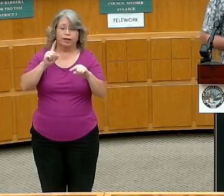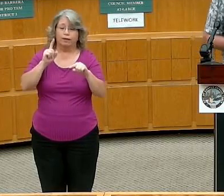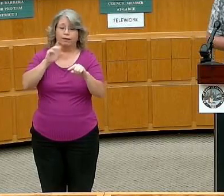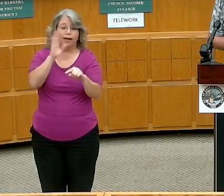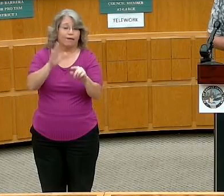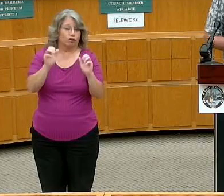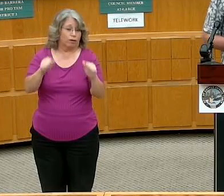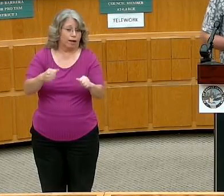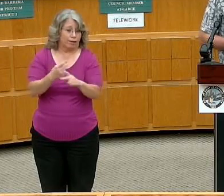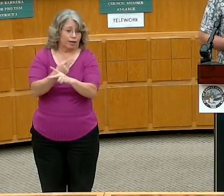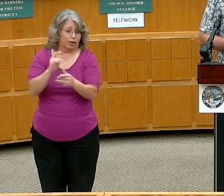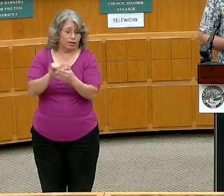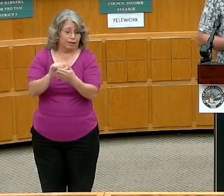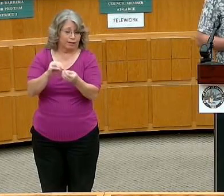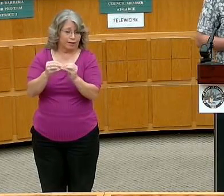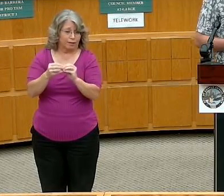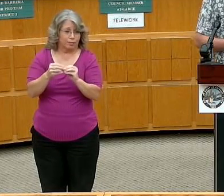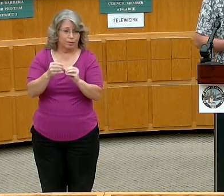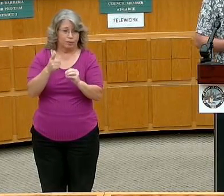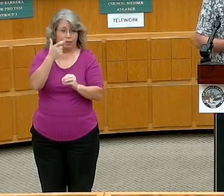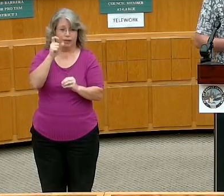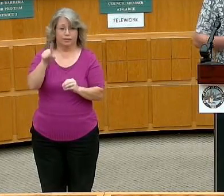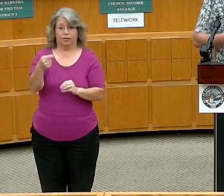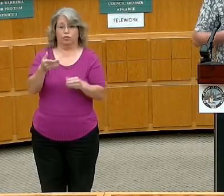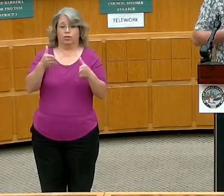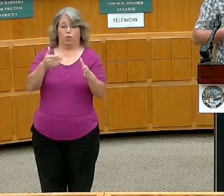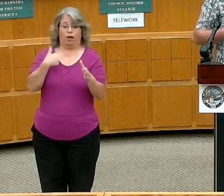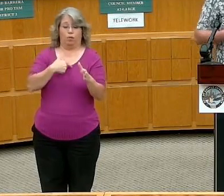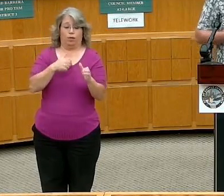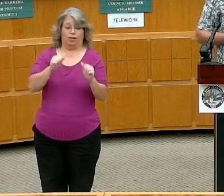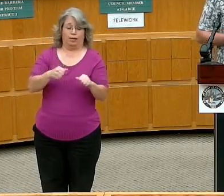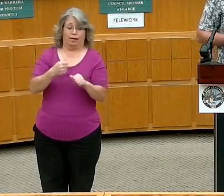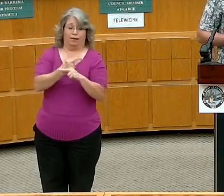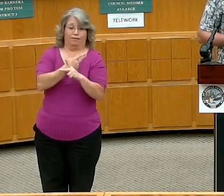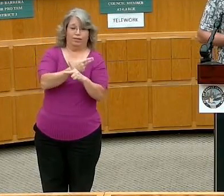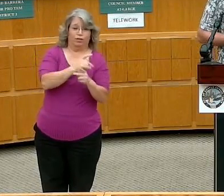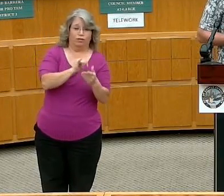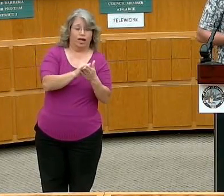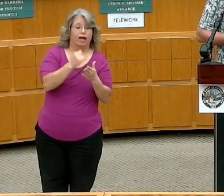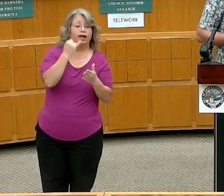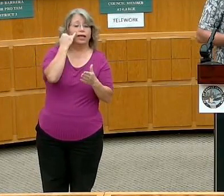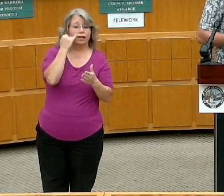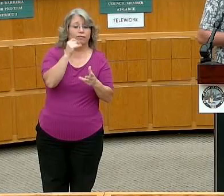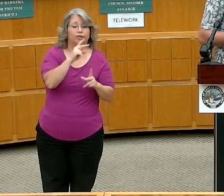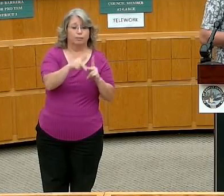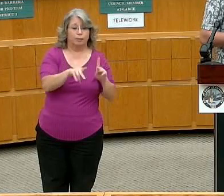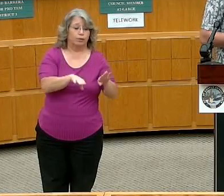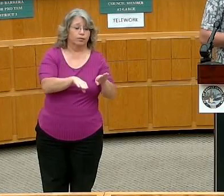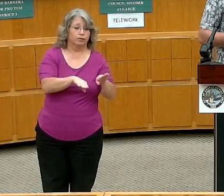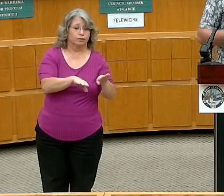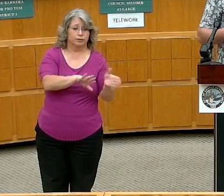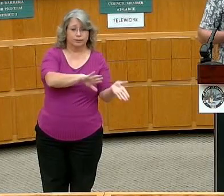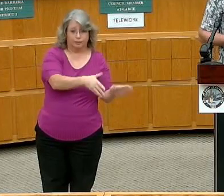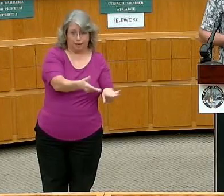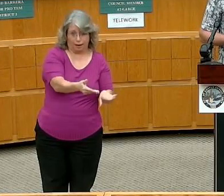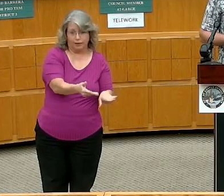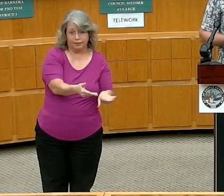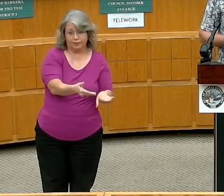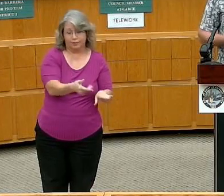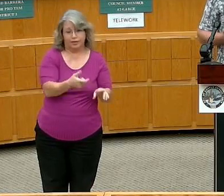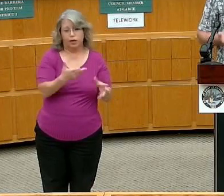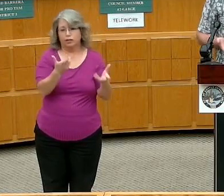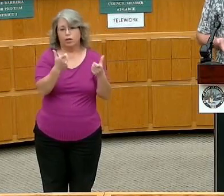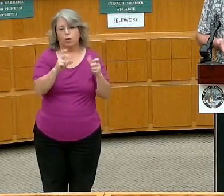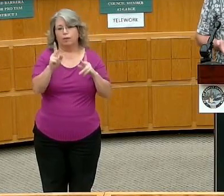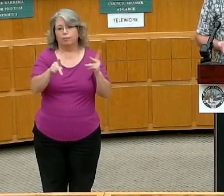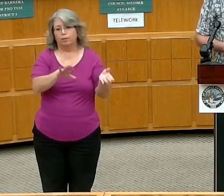is the best way to calculate it statistically, because we don't know how many people have the